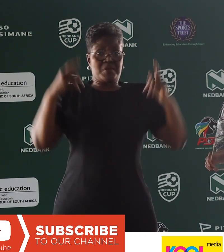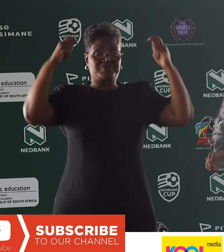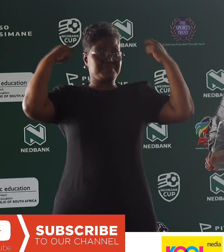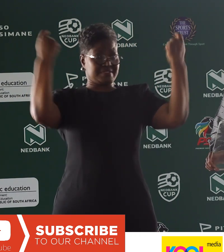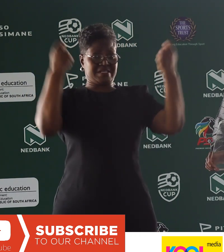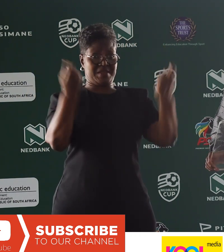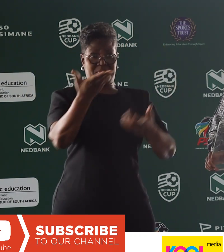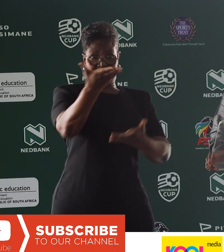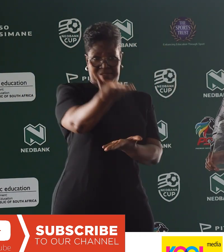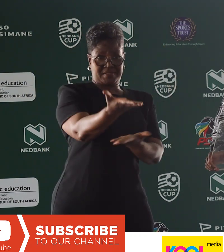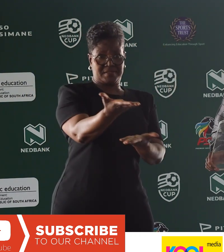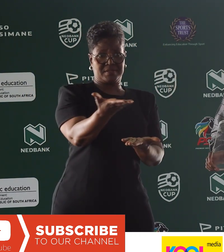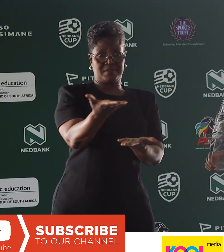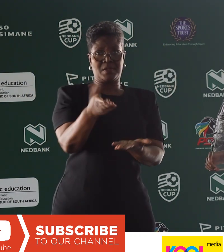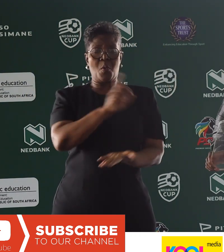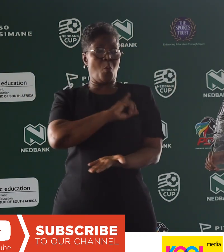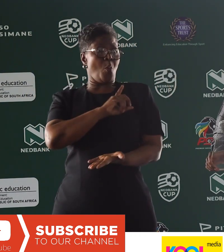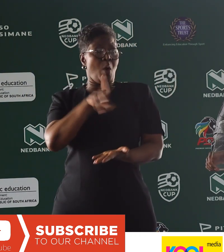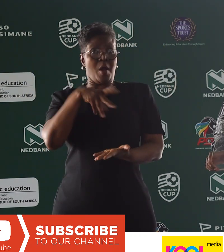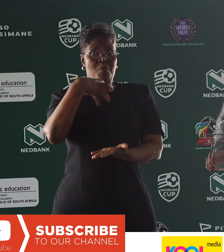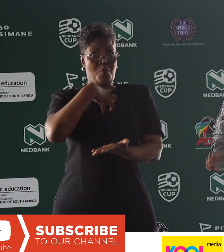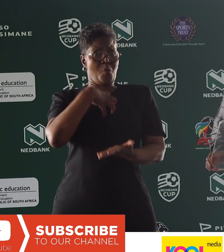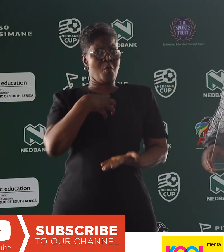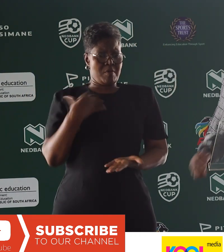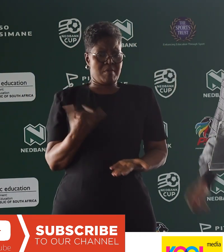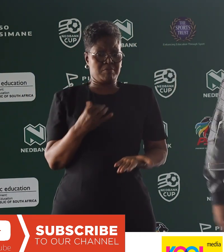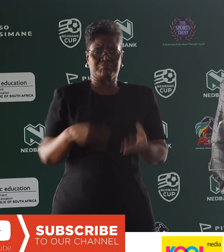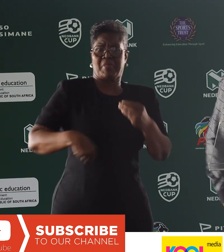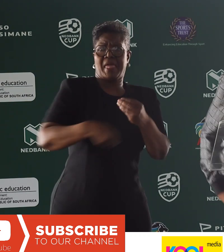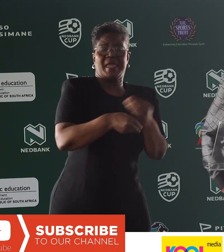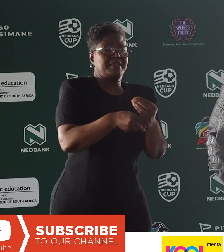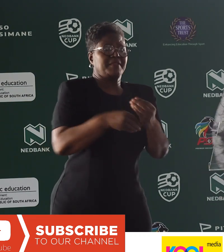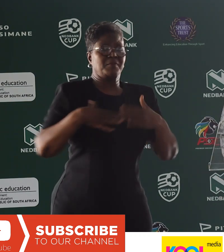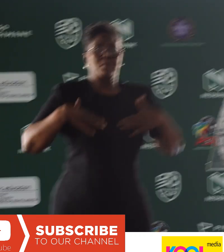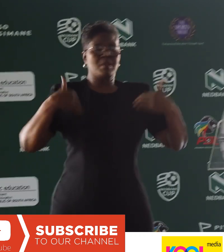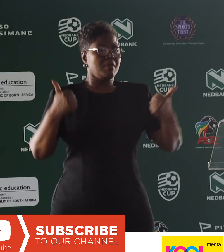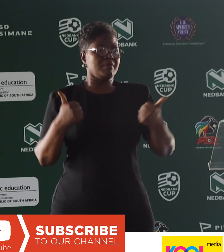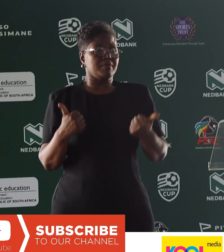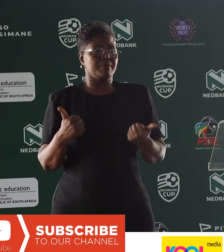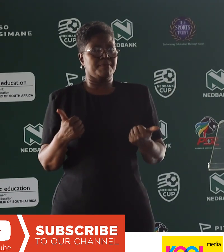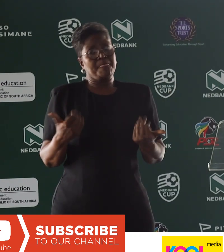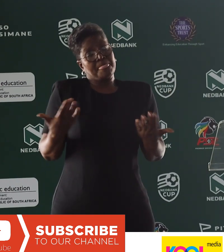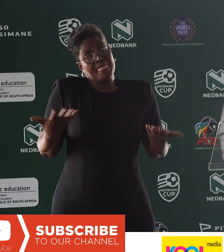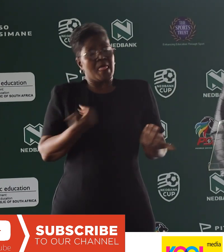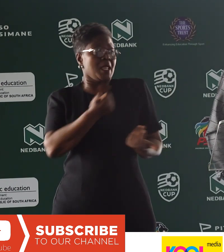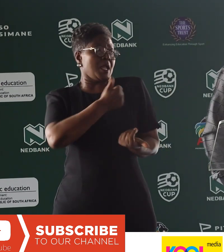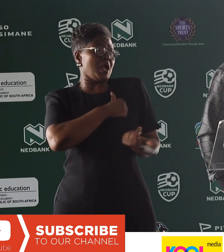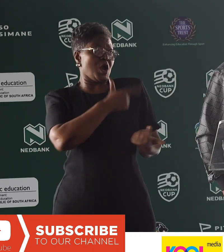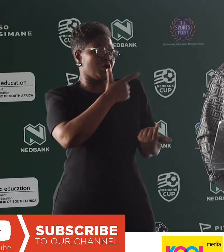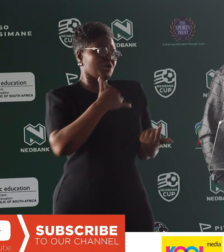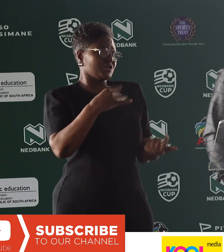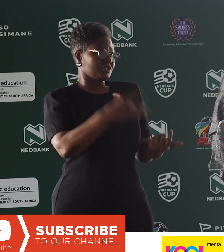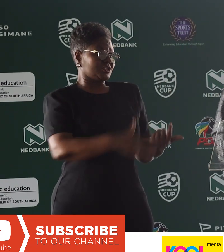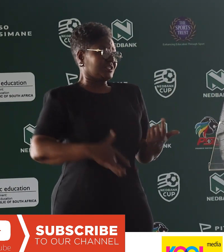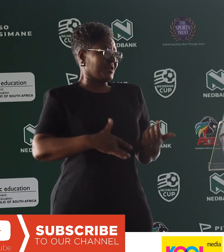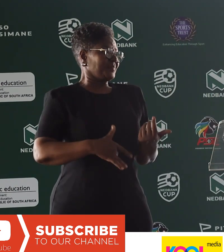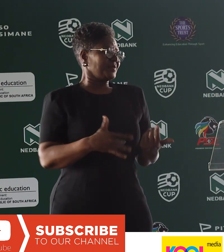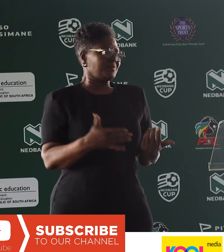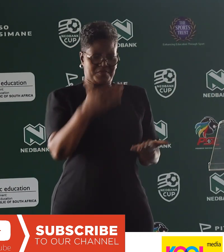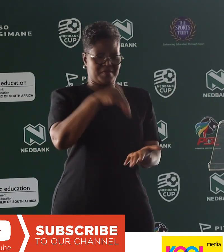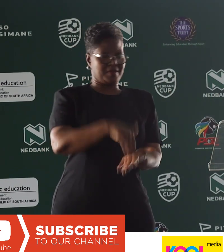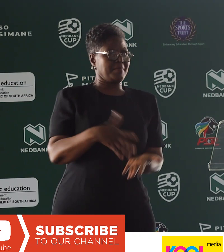individuals because on their own, they're making contribution. It's unfortunate that, Jingles, you learned this morning, they are